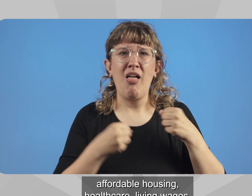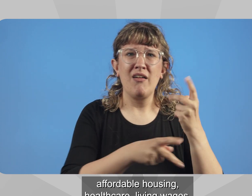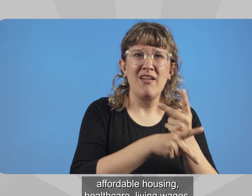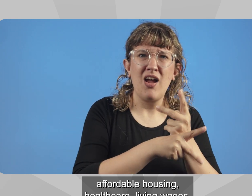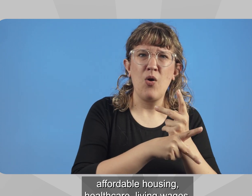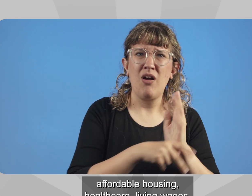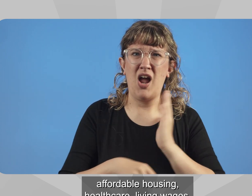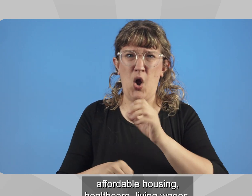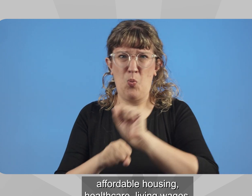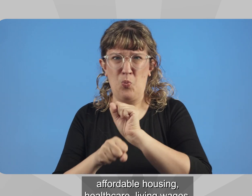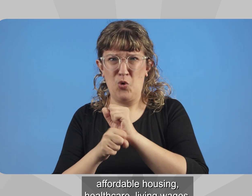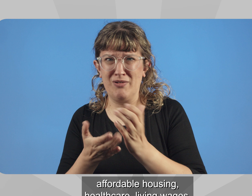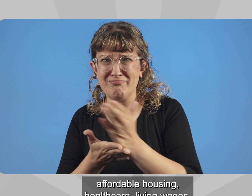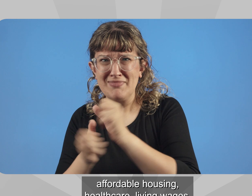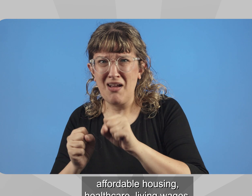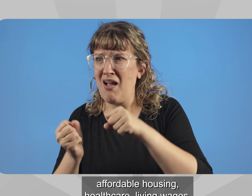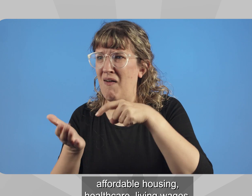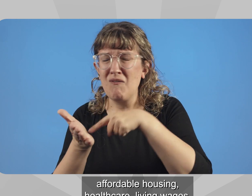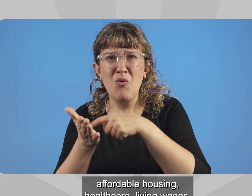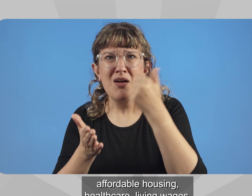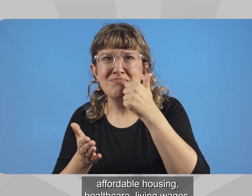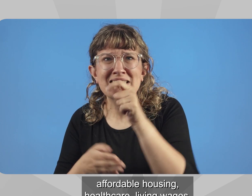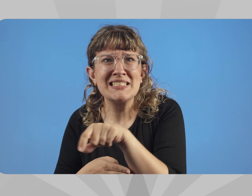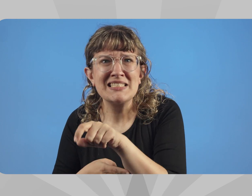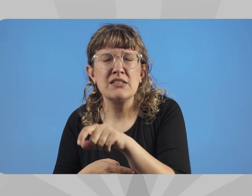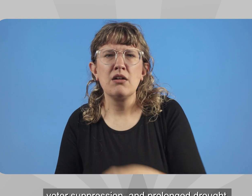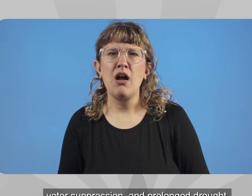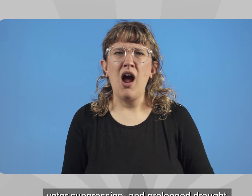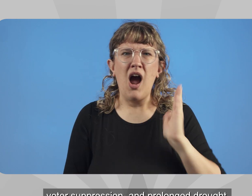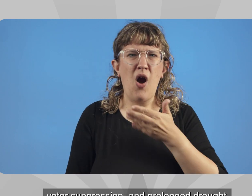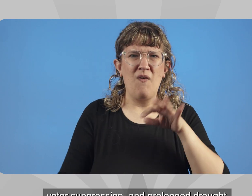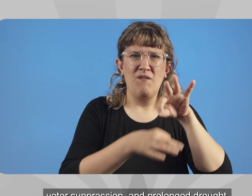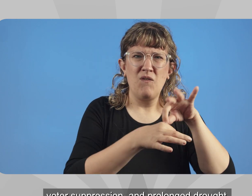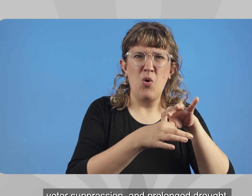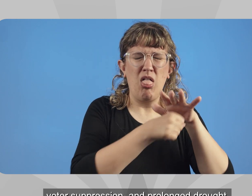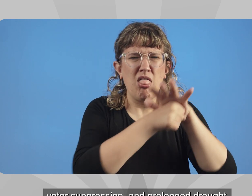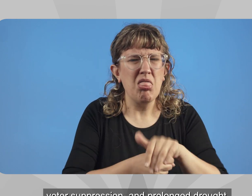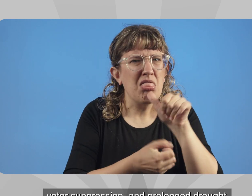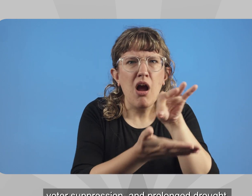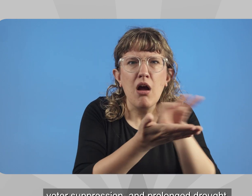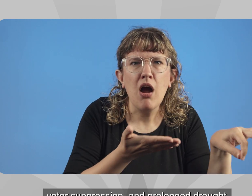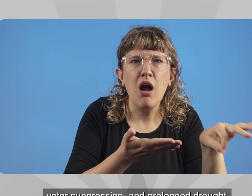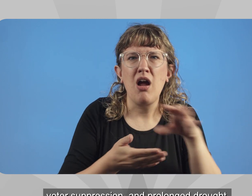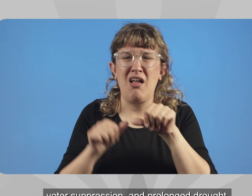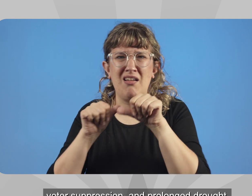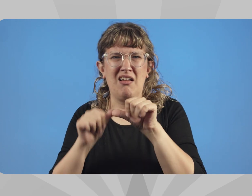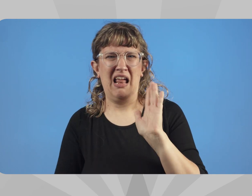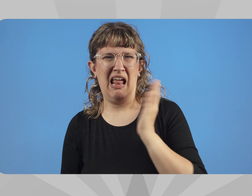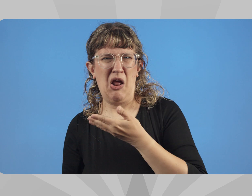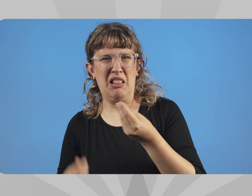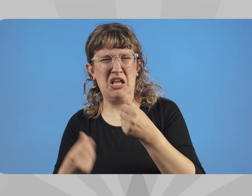housing, healthcare, living wages, voter suppression, and prolonged